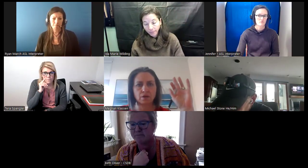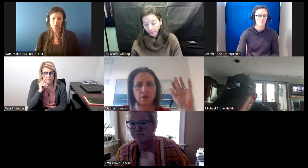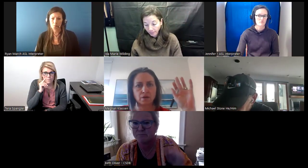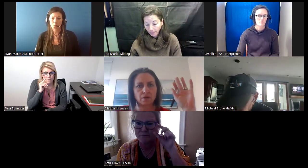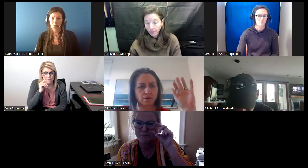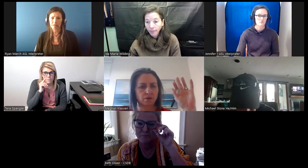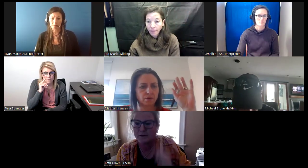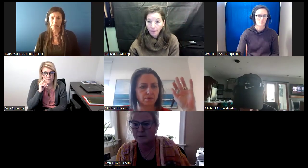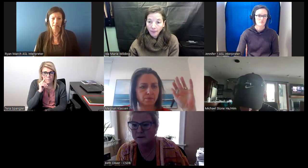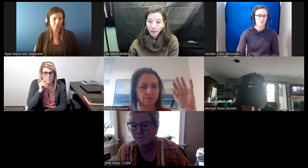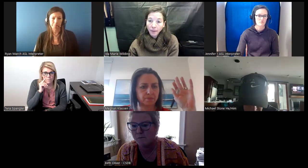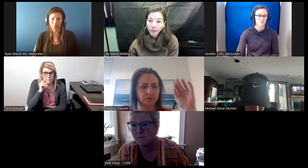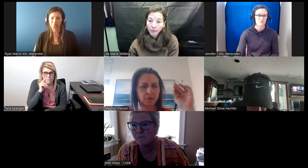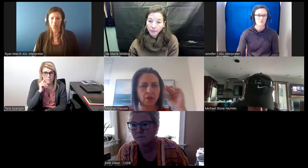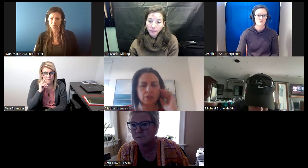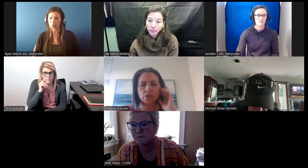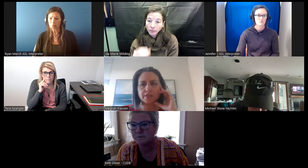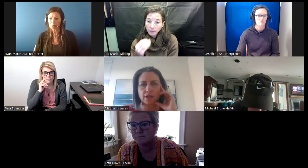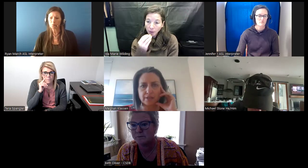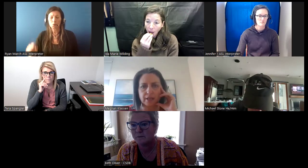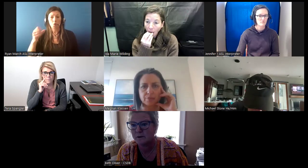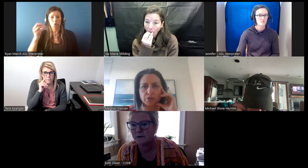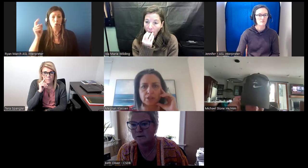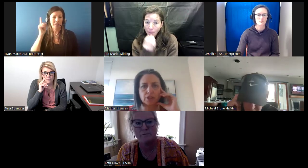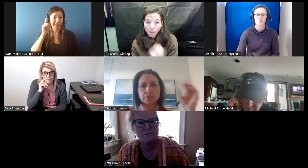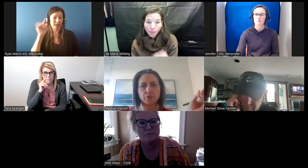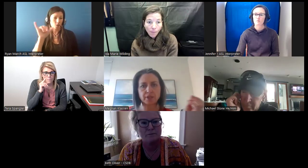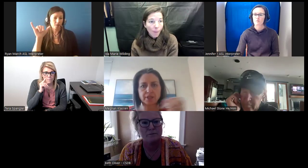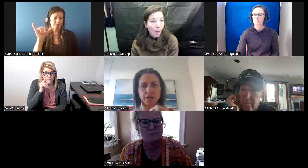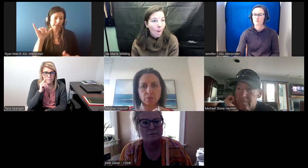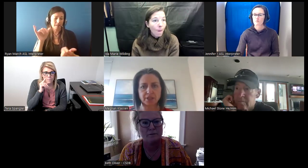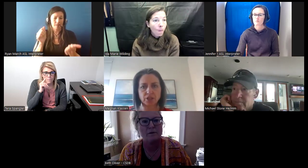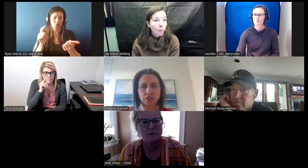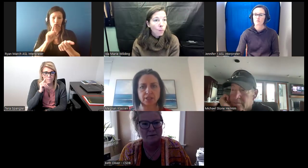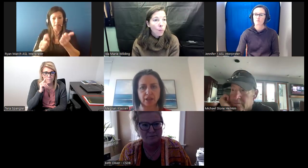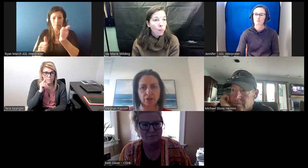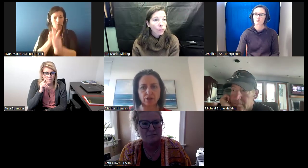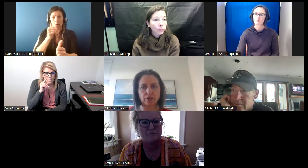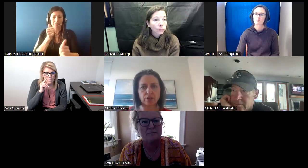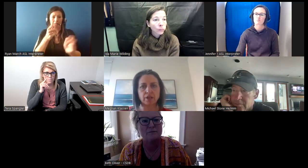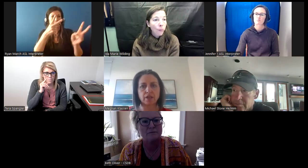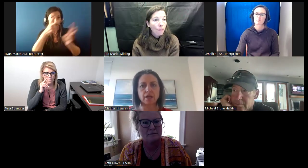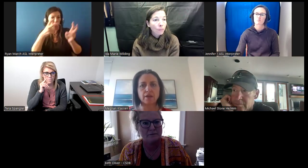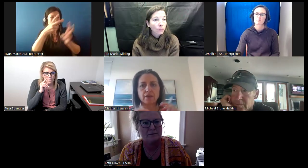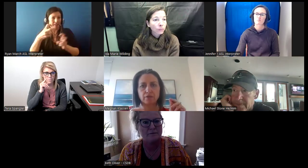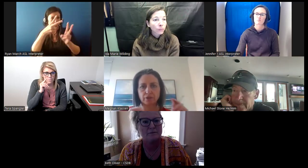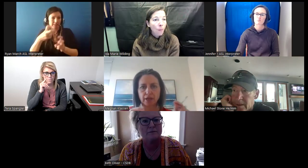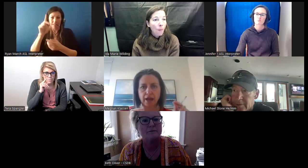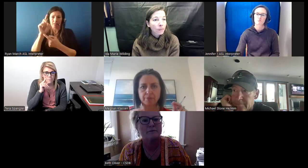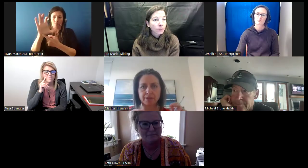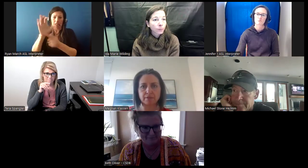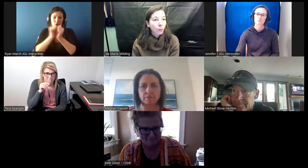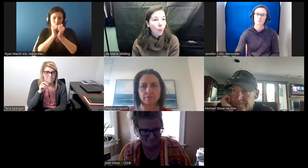Okay. Yeah, Megan. So it sounds like it's mostly just pulling documentation together and then for